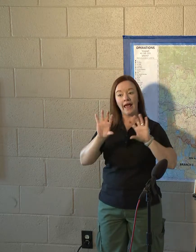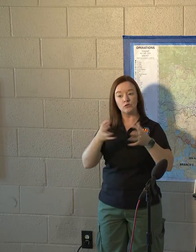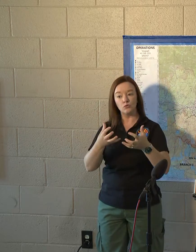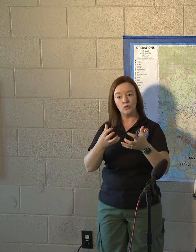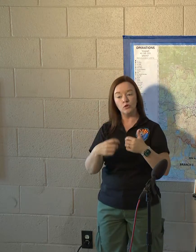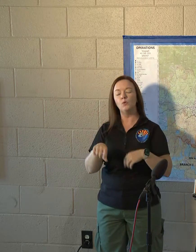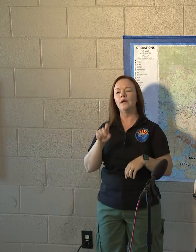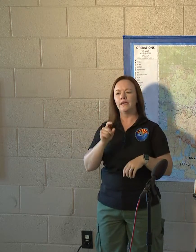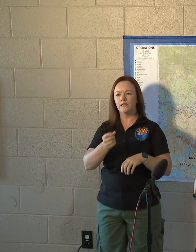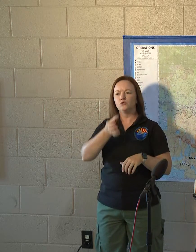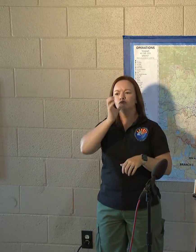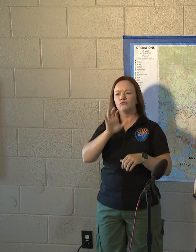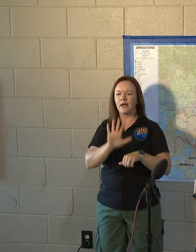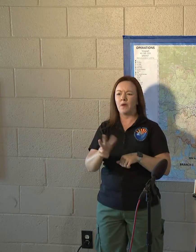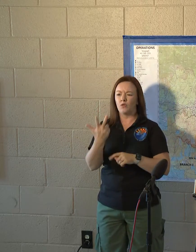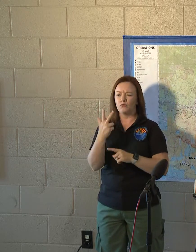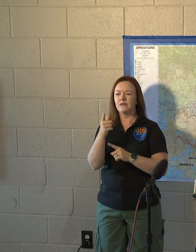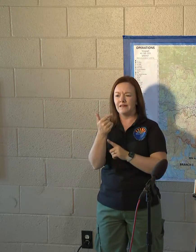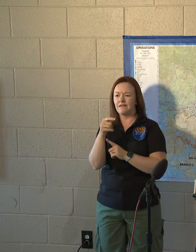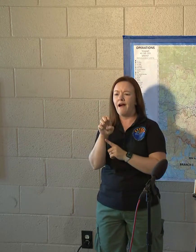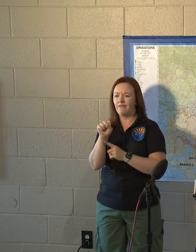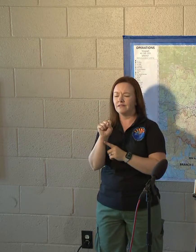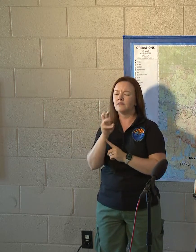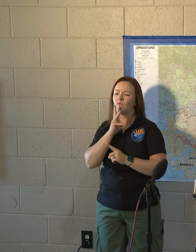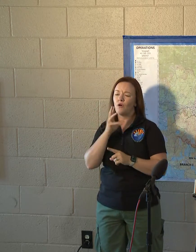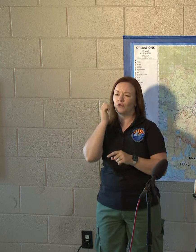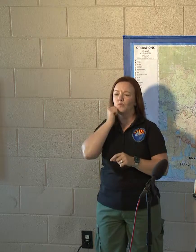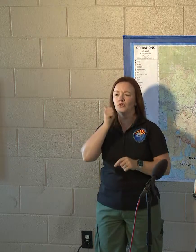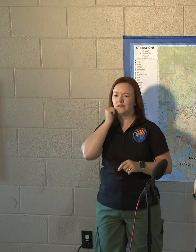to be consuming about 3 gallons of water a day to stay hydrated.